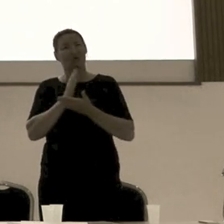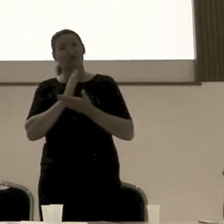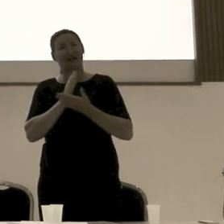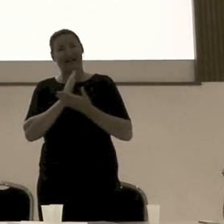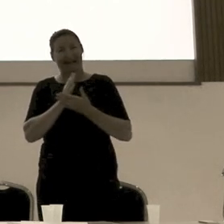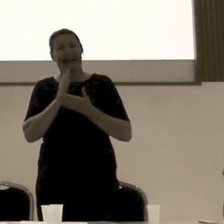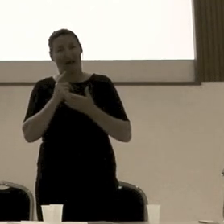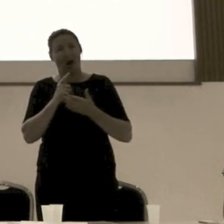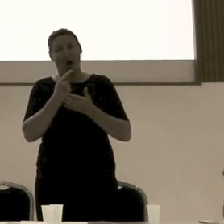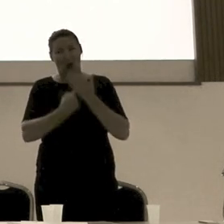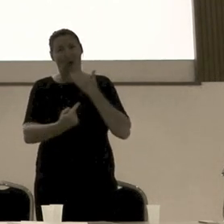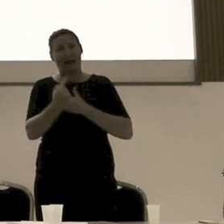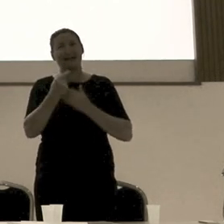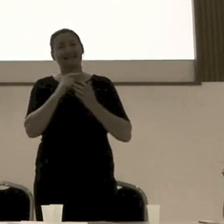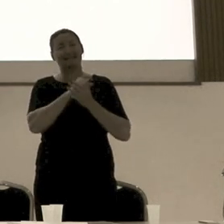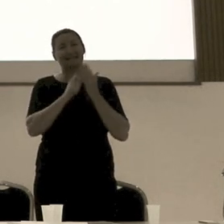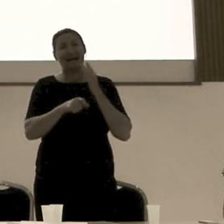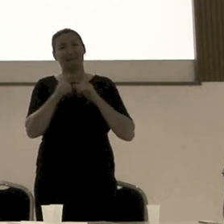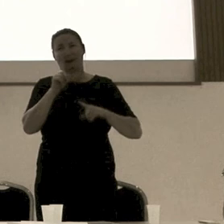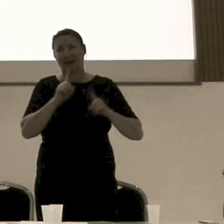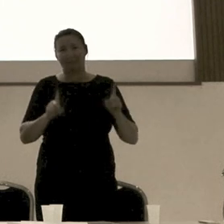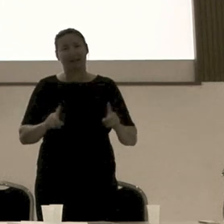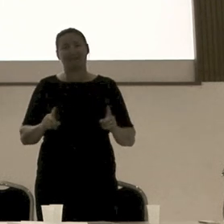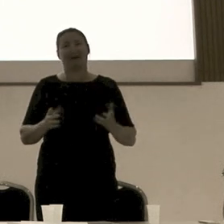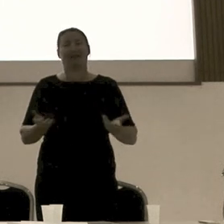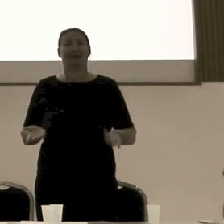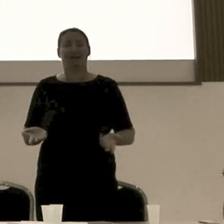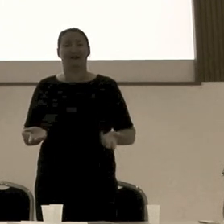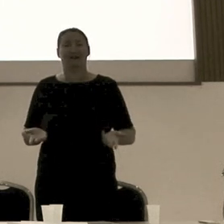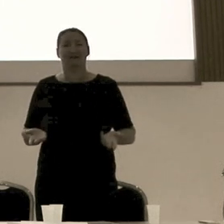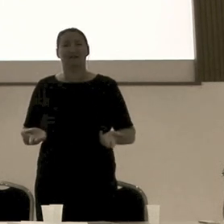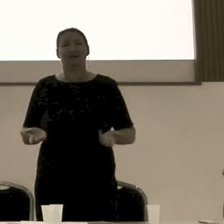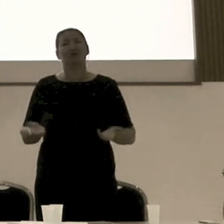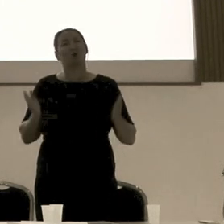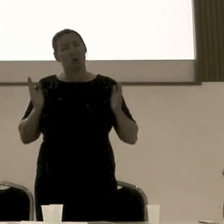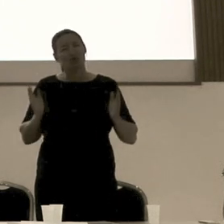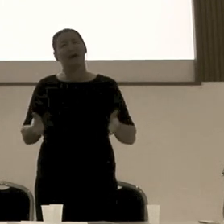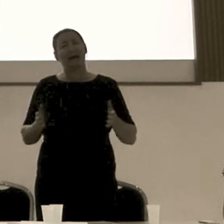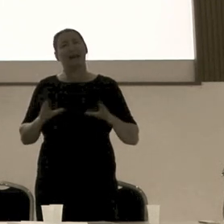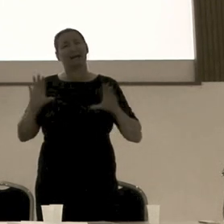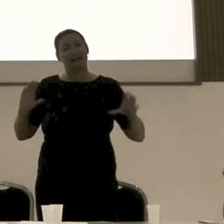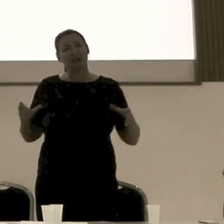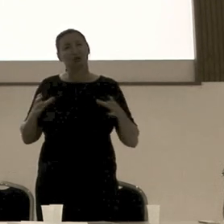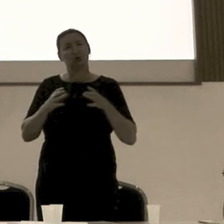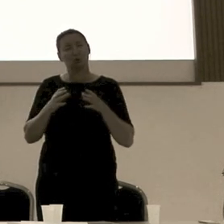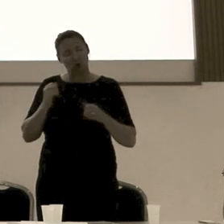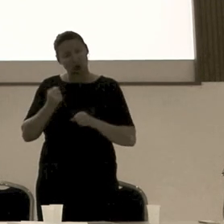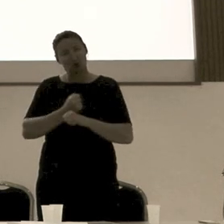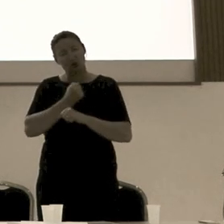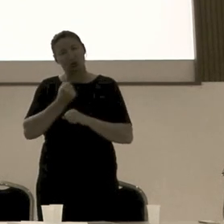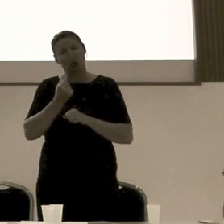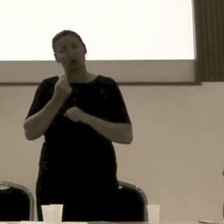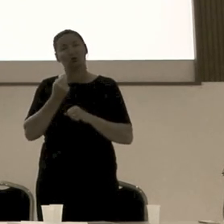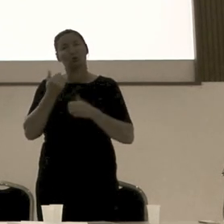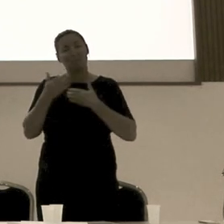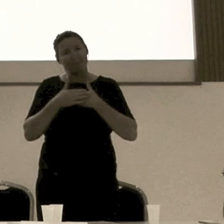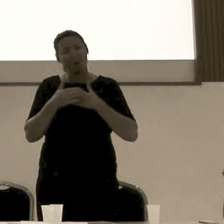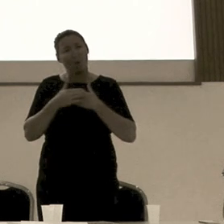other disabled students and staff. So I think UCL and all institutions need to make more, need to